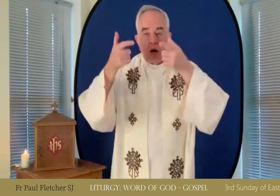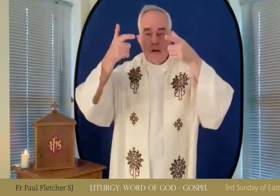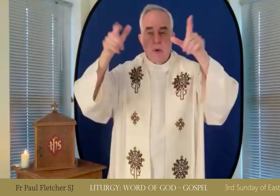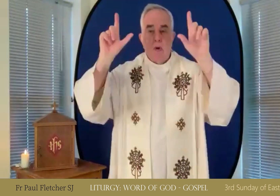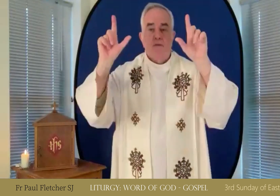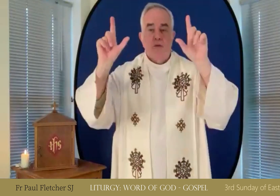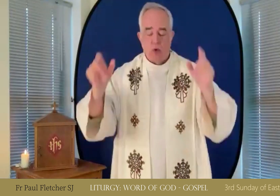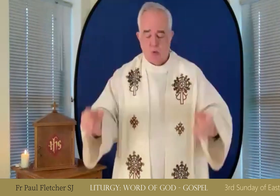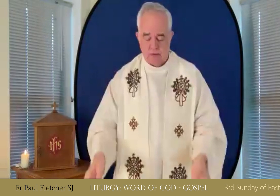Gospel of the Lord.